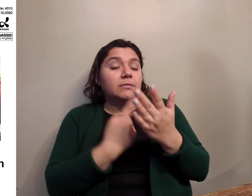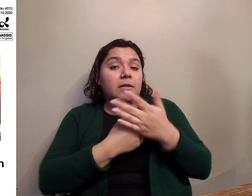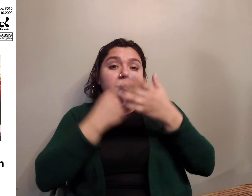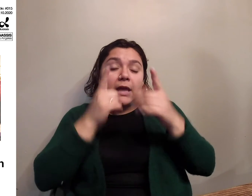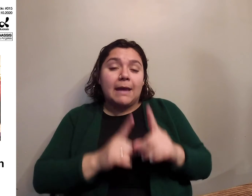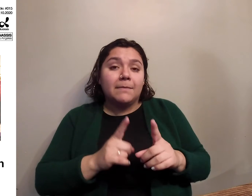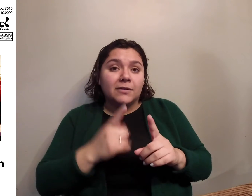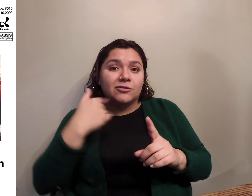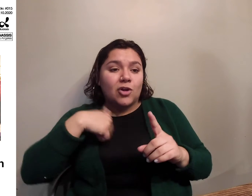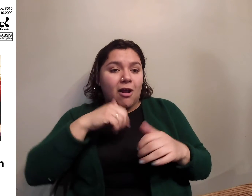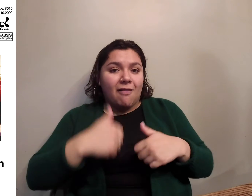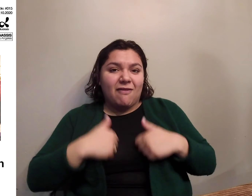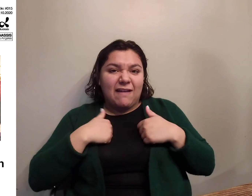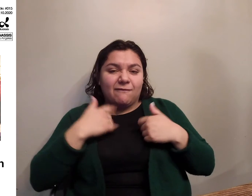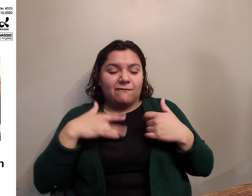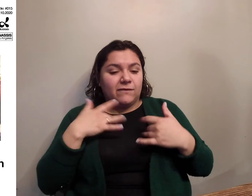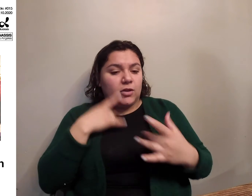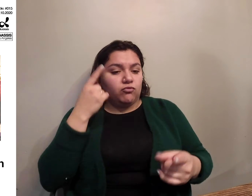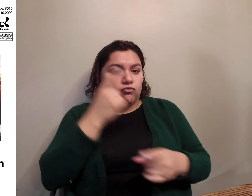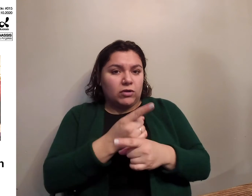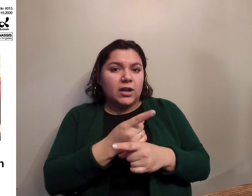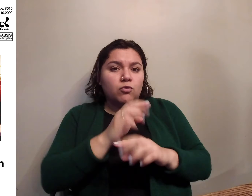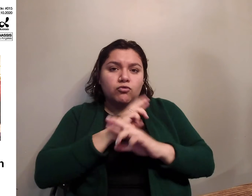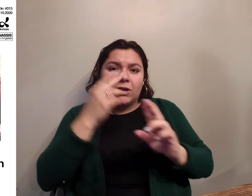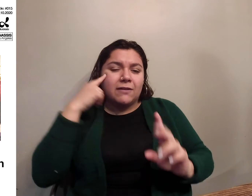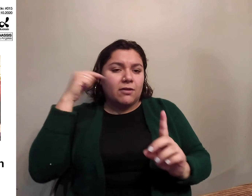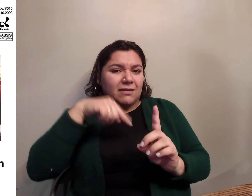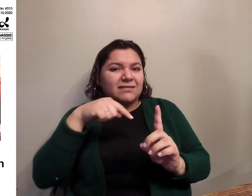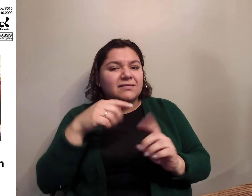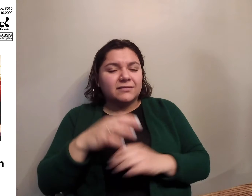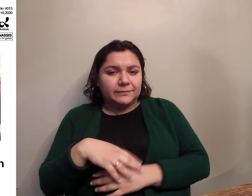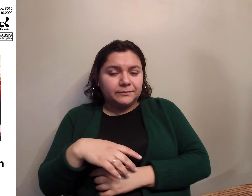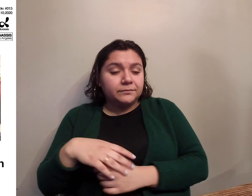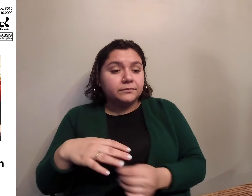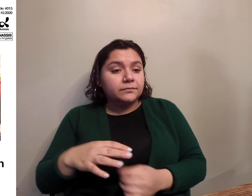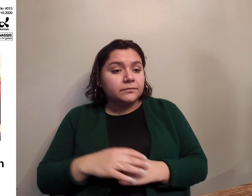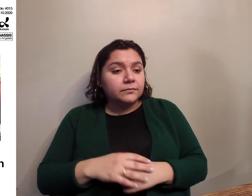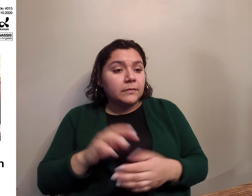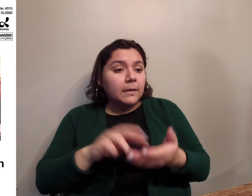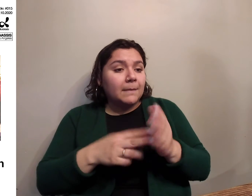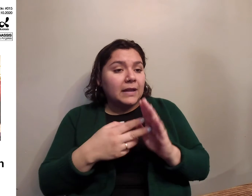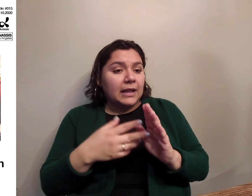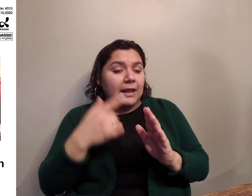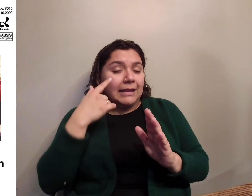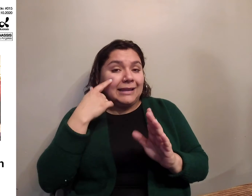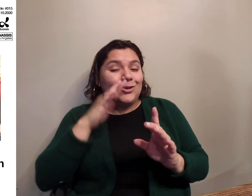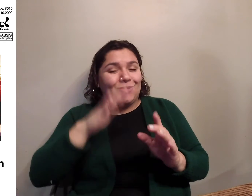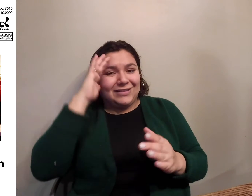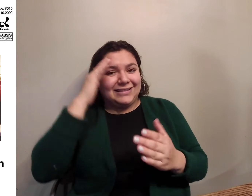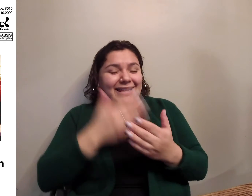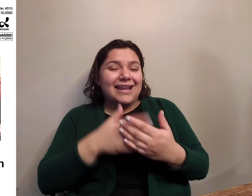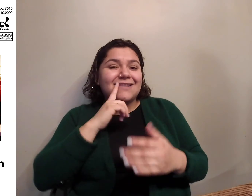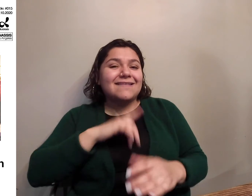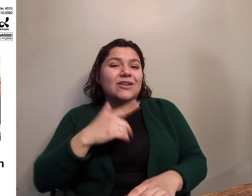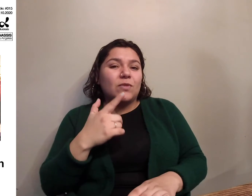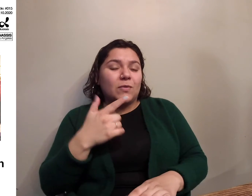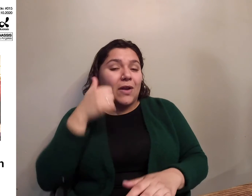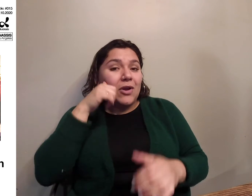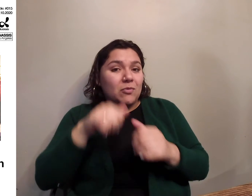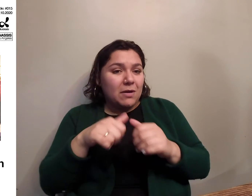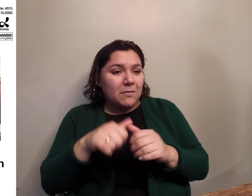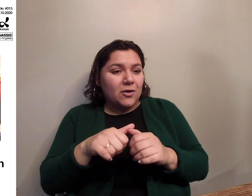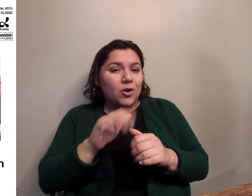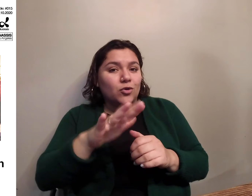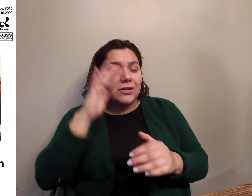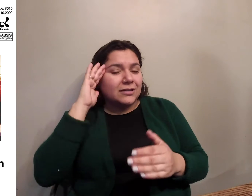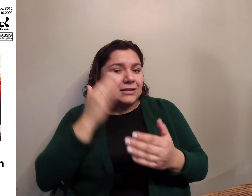it is right, when we are ripe for it. So your son, 21 years old, I remember when he came,